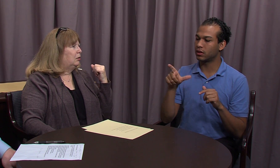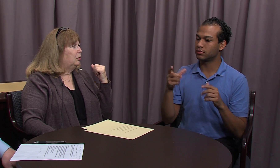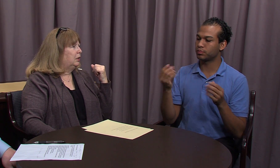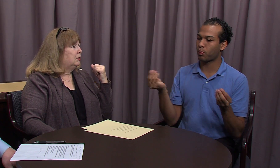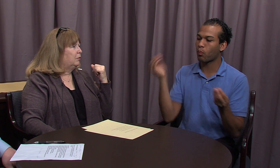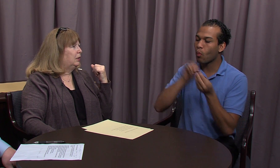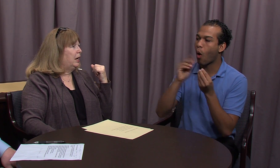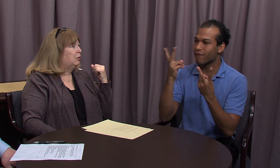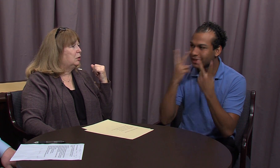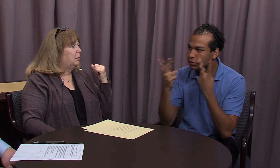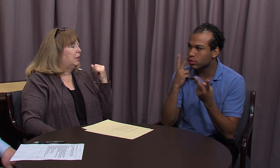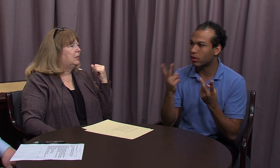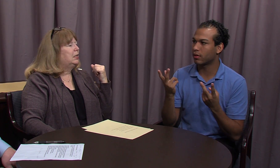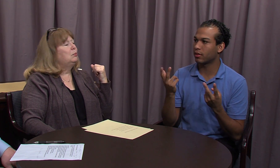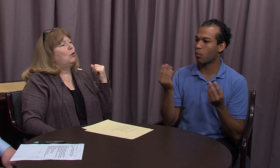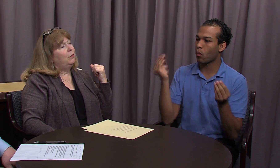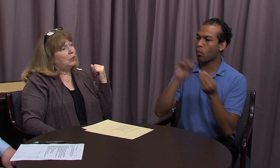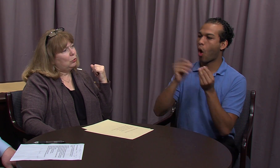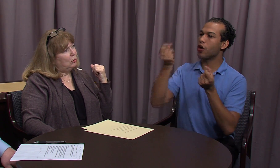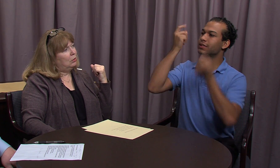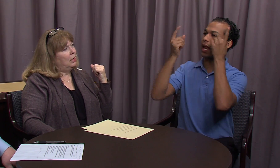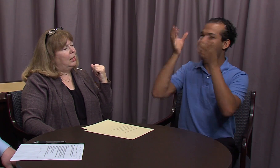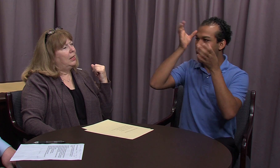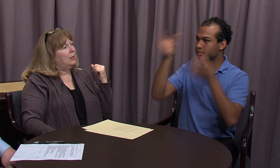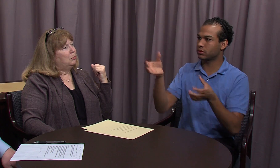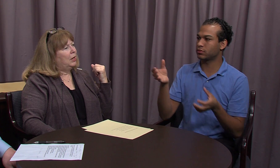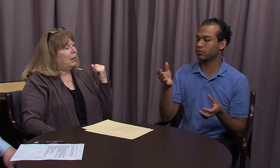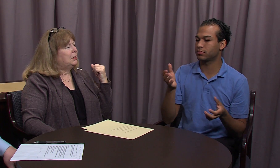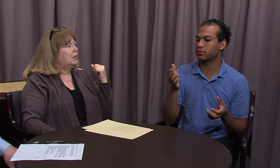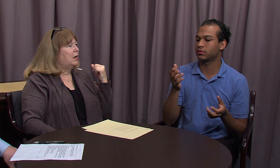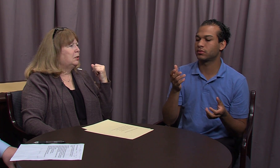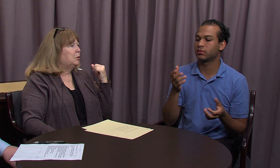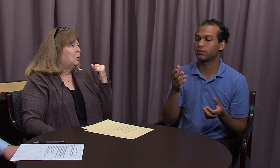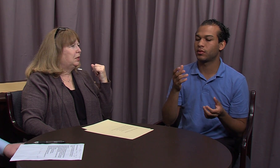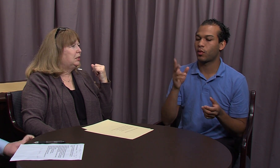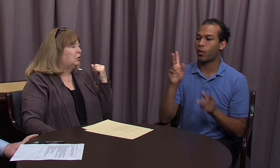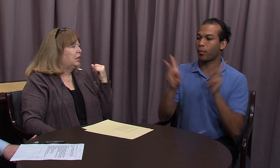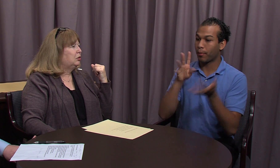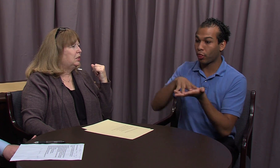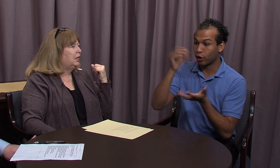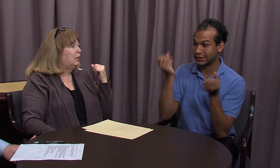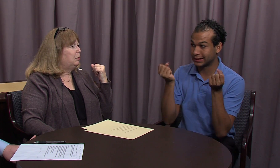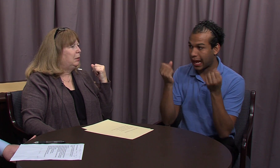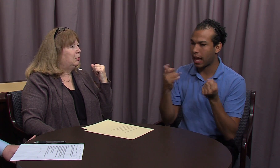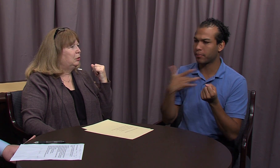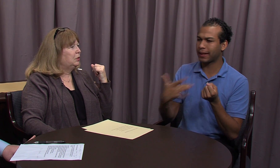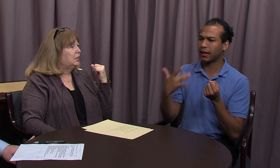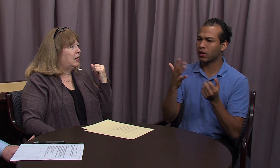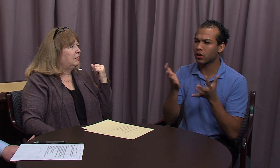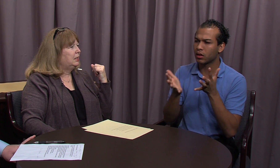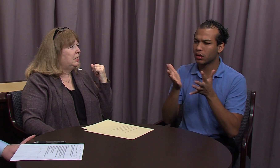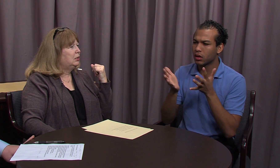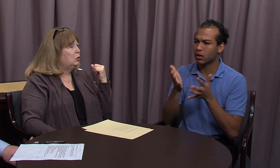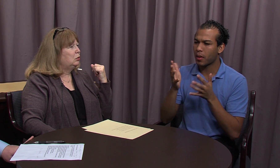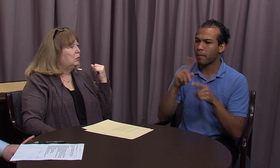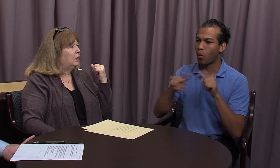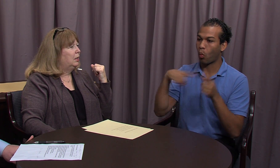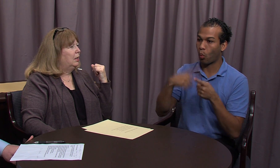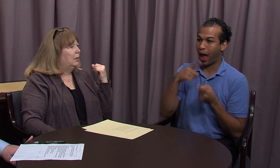learning a different language, but it's more visual. Perhaps the concepts are more easier to understand. People learn sign, they tend to